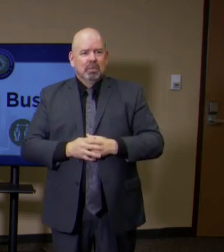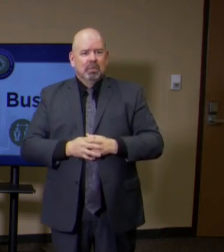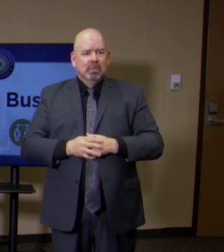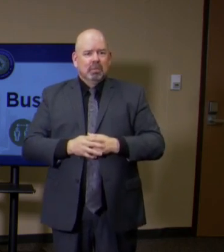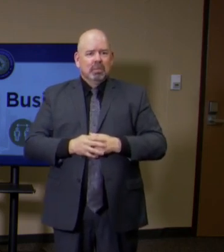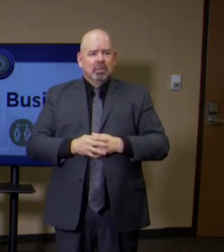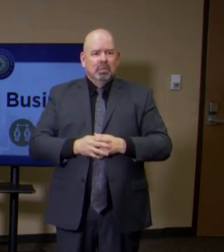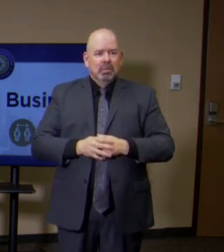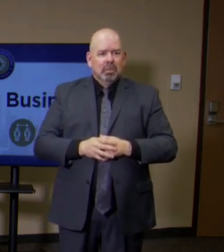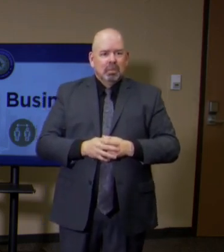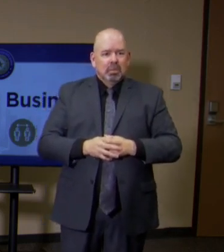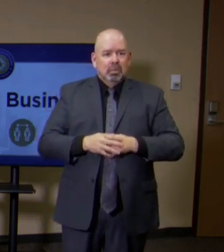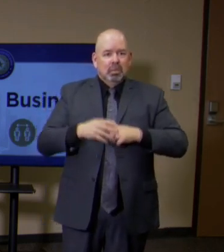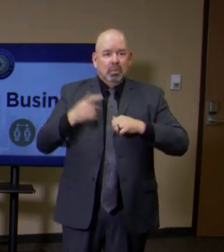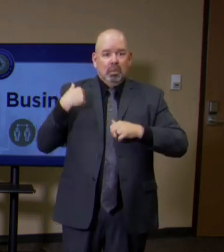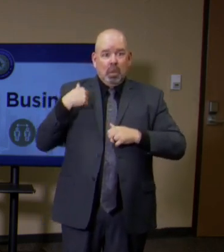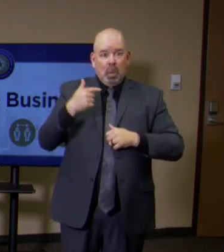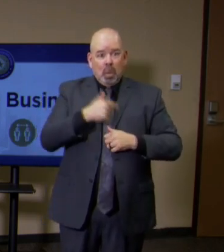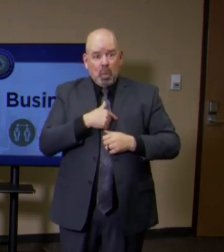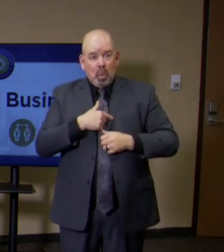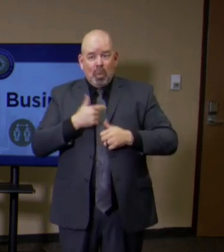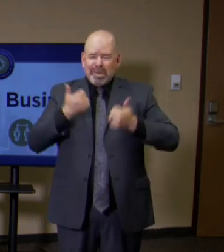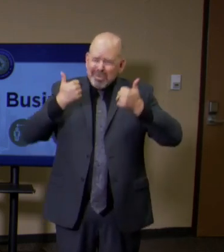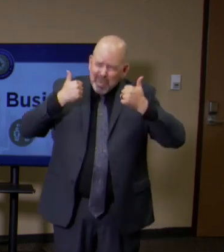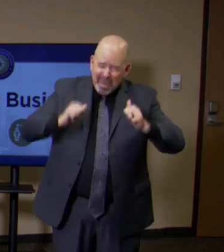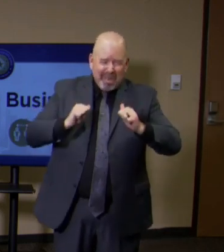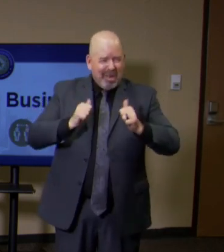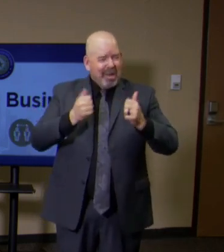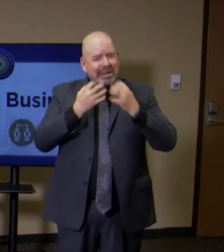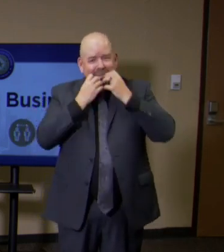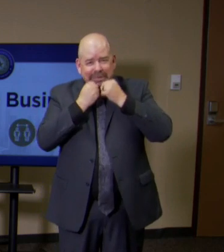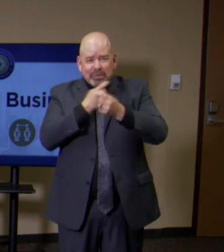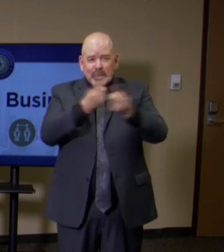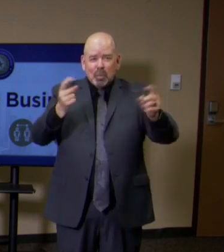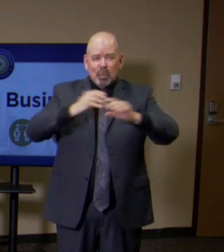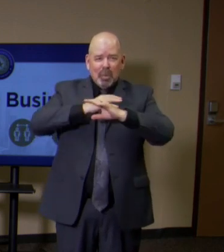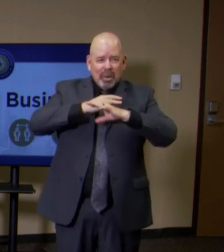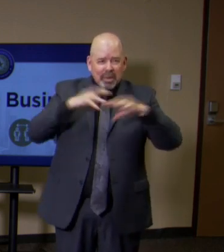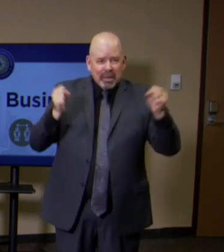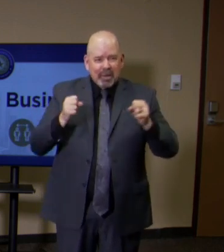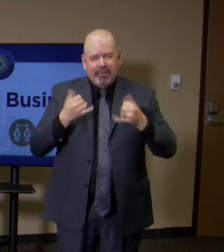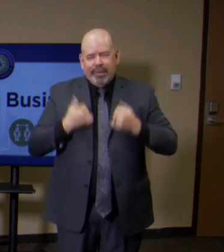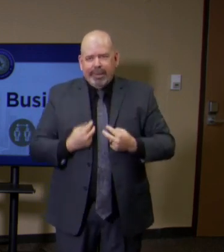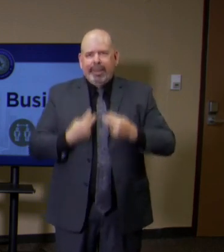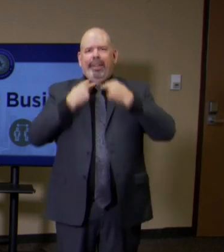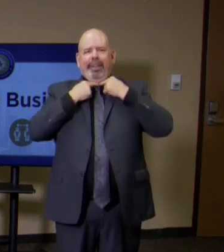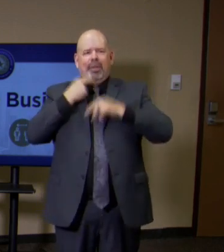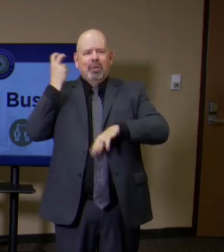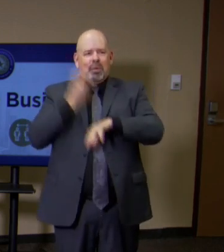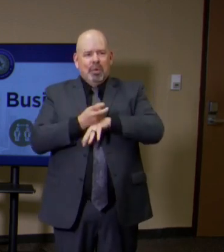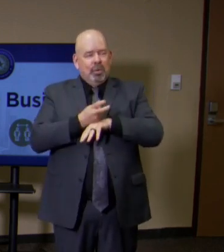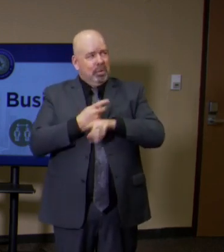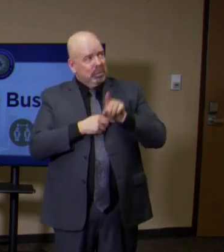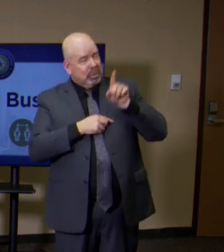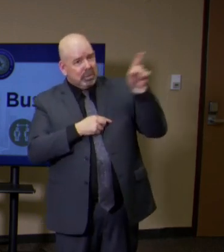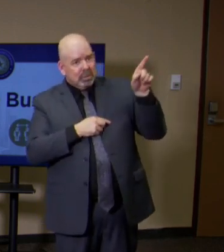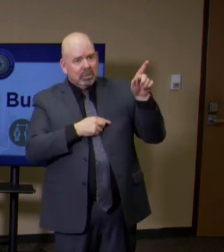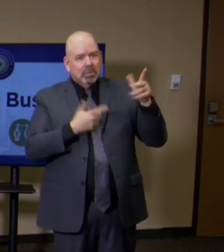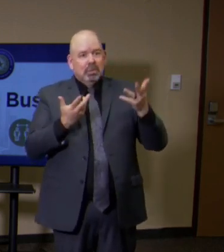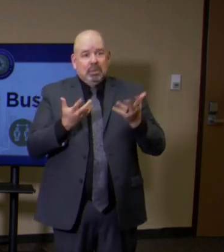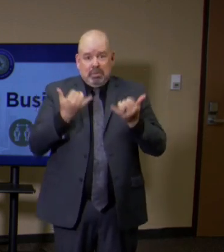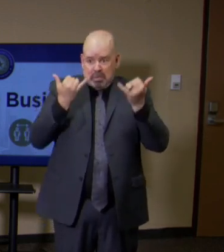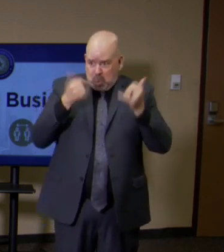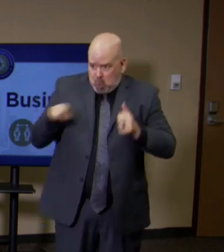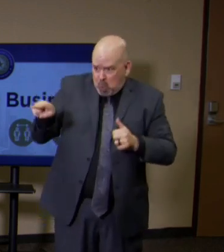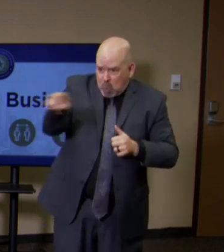can still do the things that need to be done to keep you safe, and we're going to help you through that. We're going to incentivize people